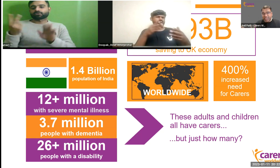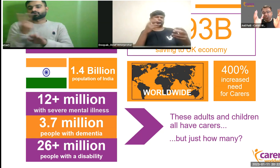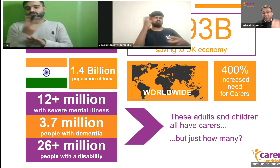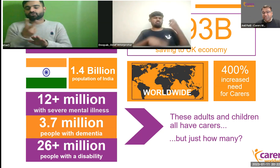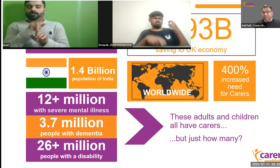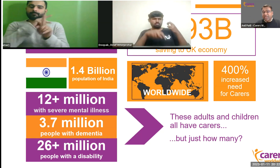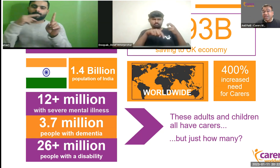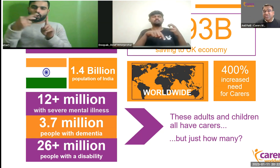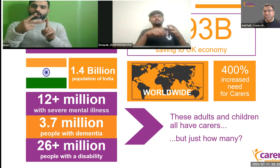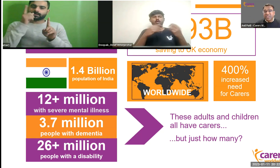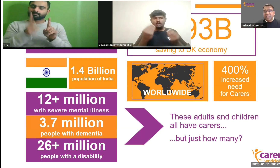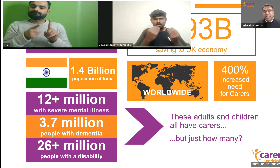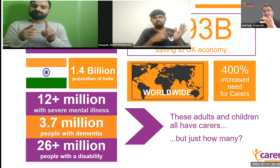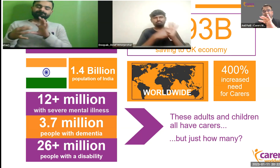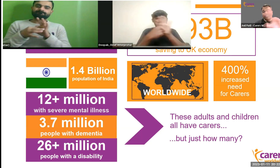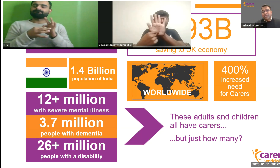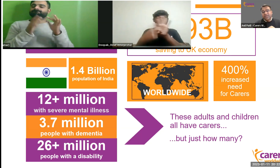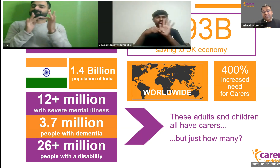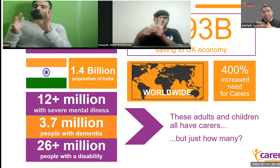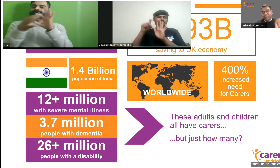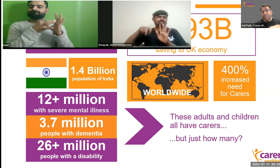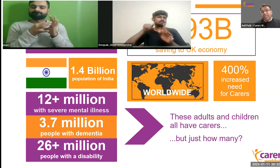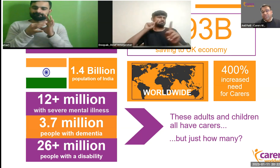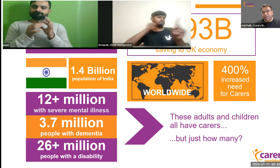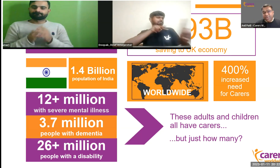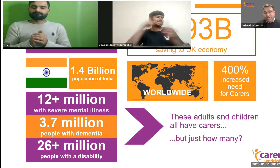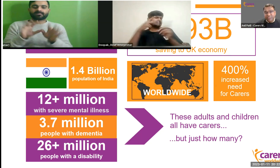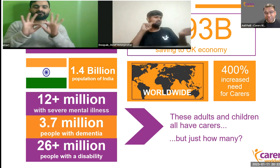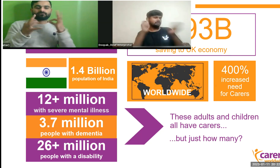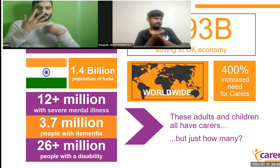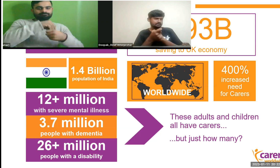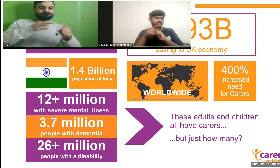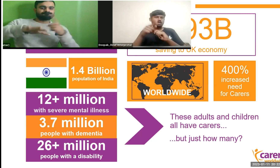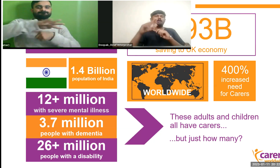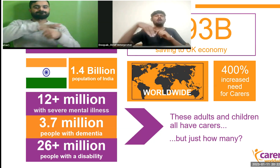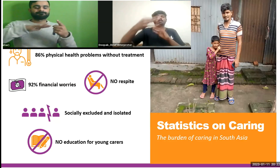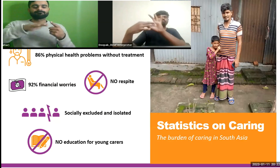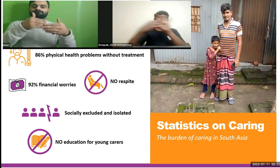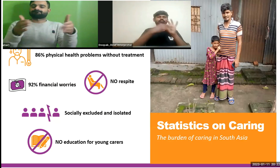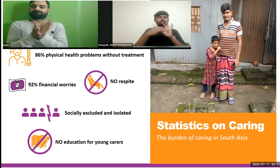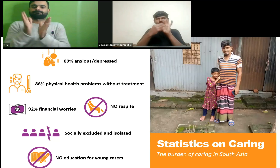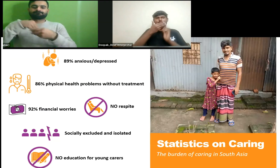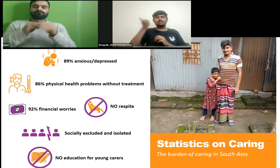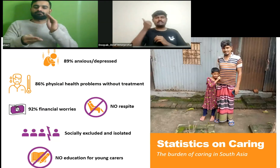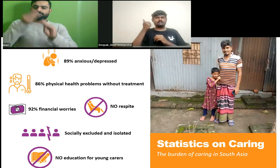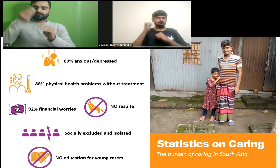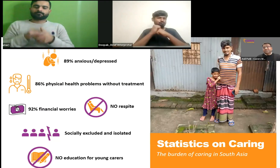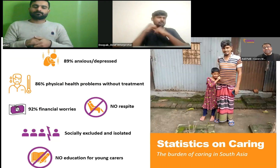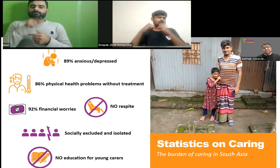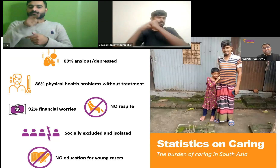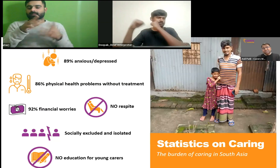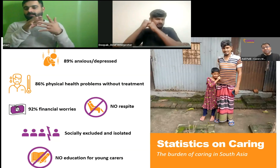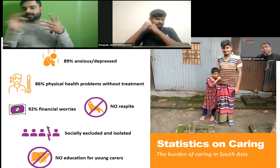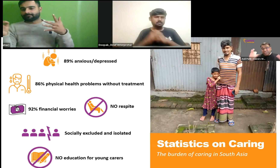coin. Then you are enriching the family environment within the community. So in the absence